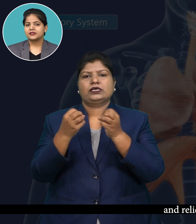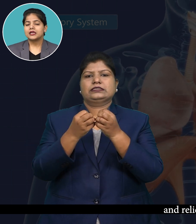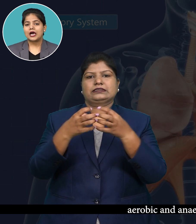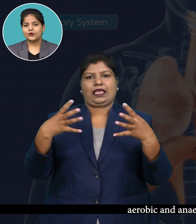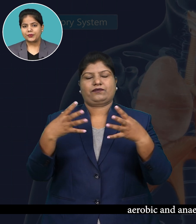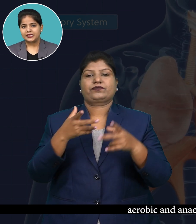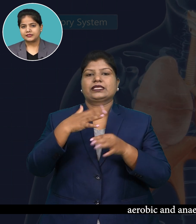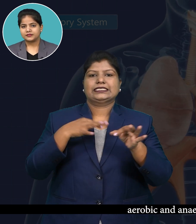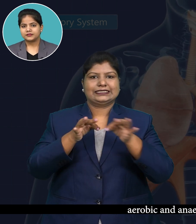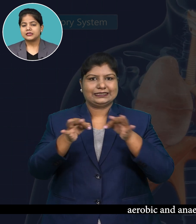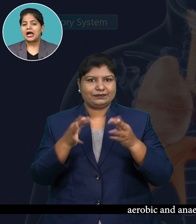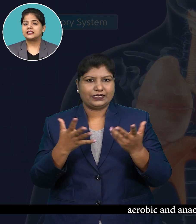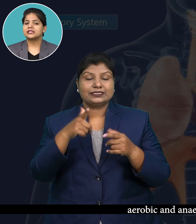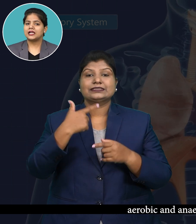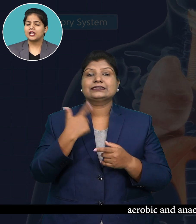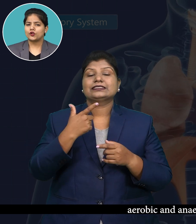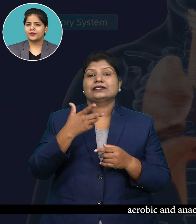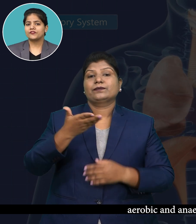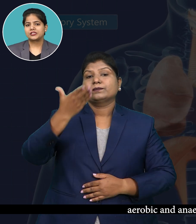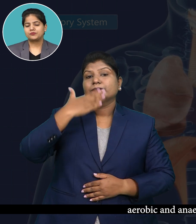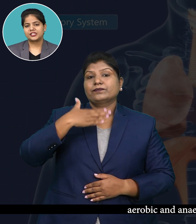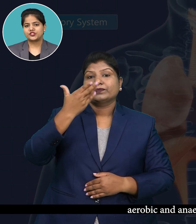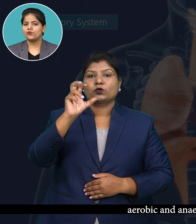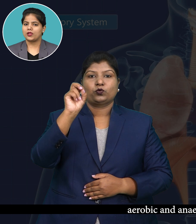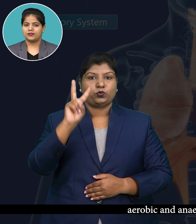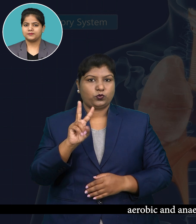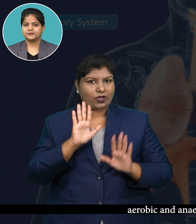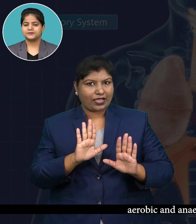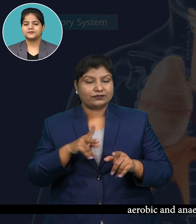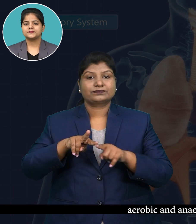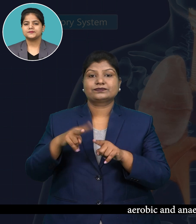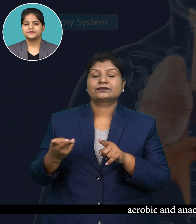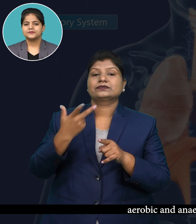explaining aerobic and anaerobic respiration well.